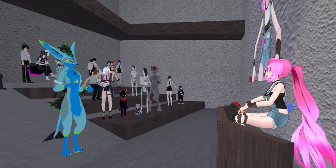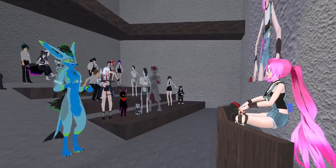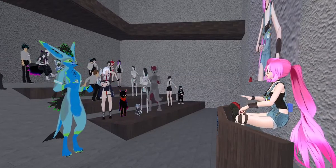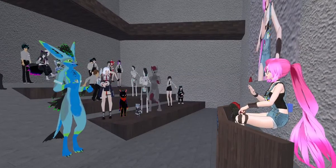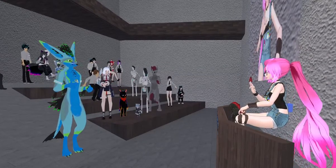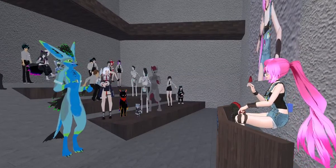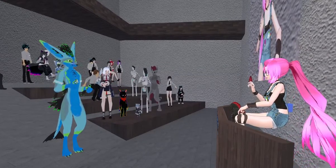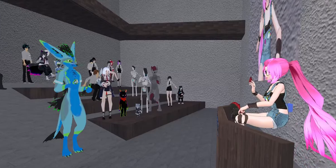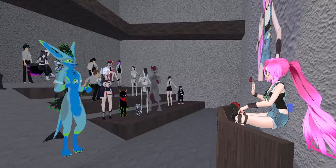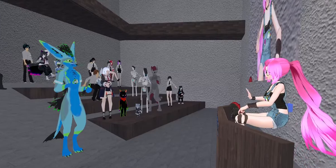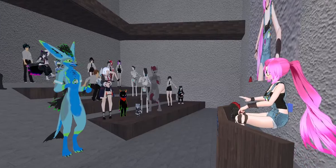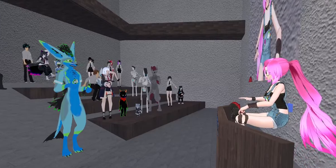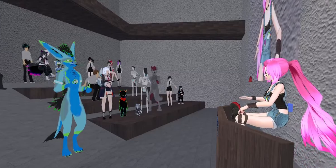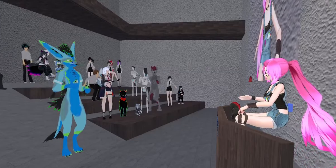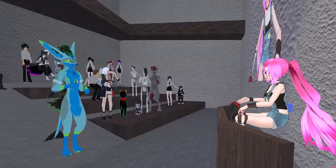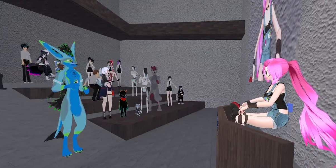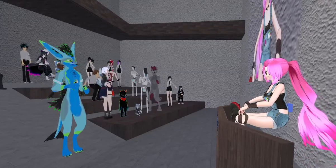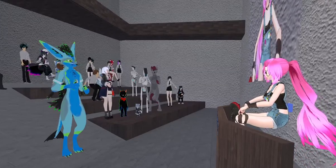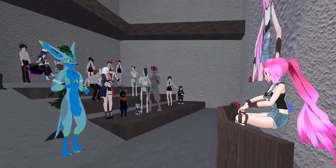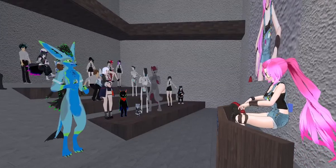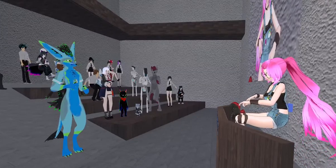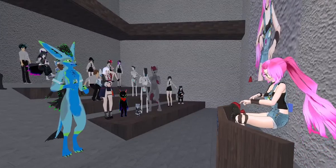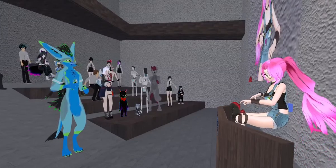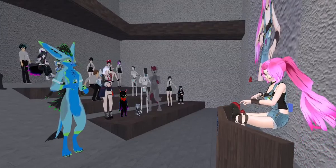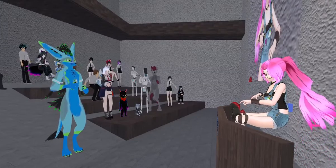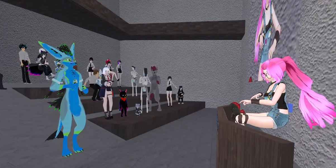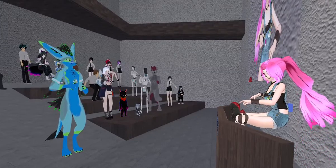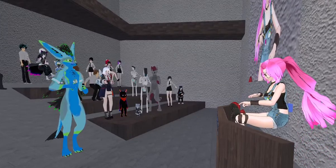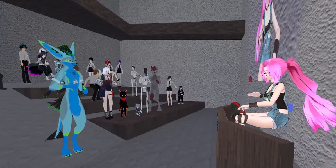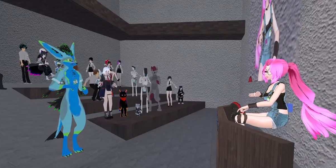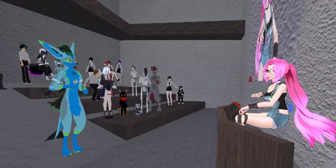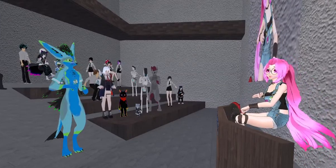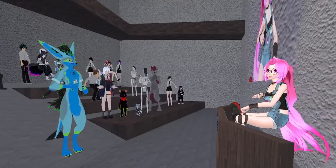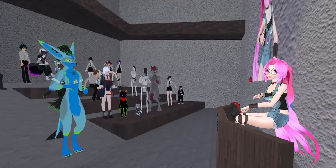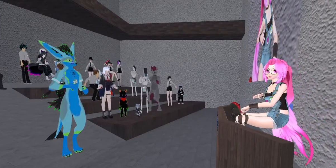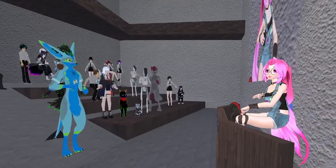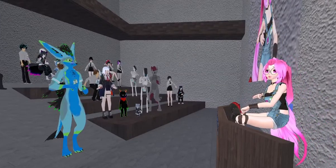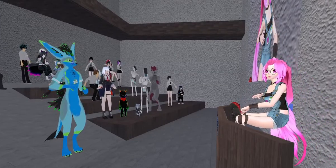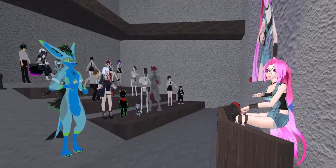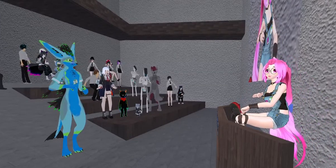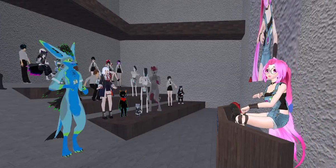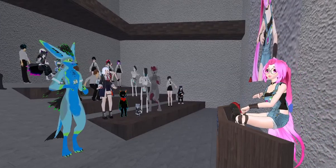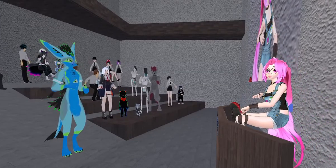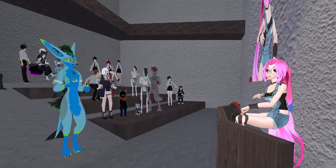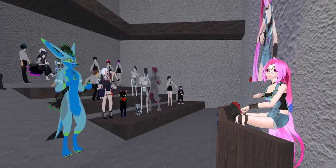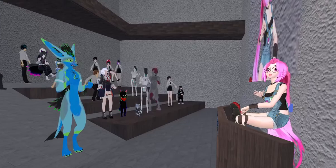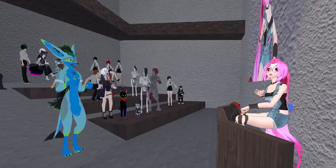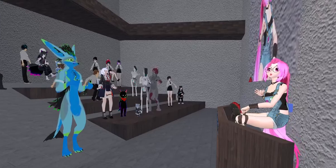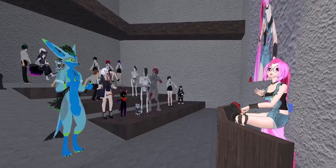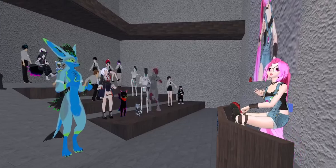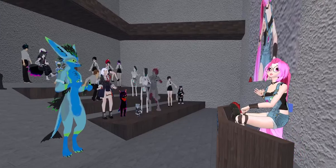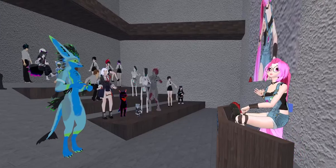Kentucky, I only know just the Yes. initialized one. I can go ahead and take a look up for you, though. Give me like Sweet. 1 minute.